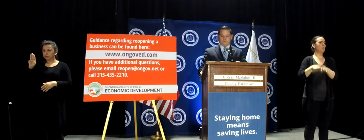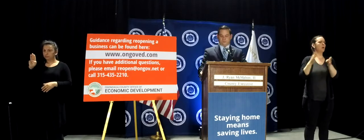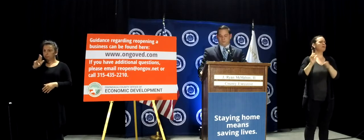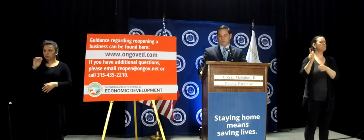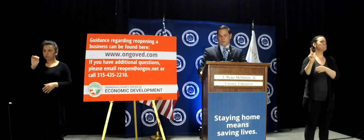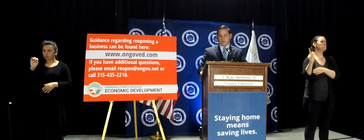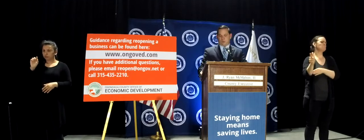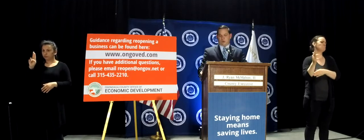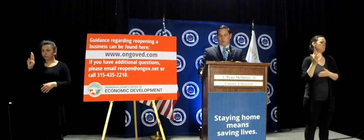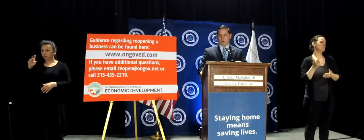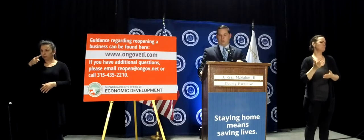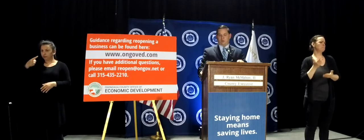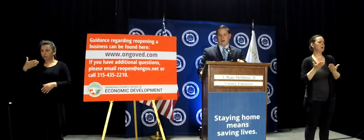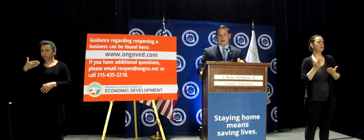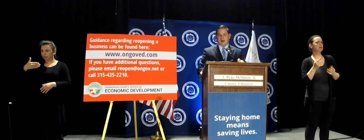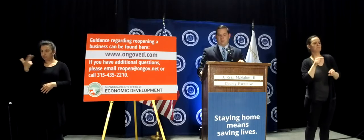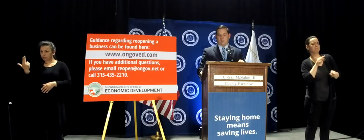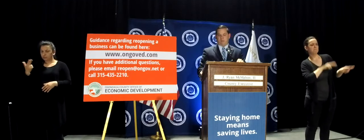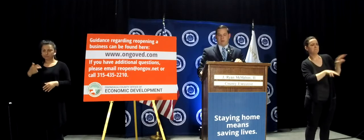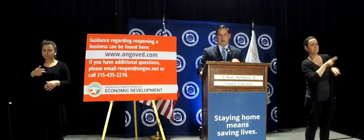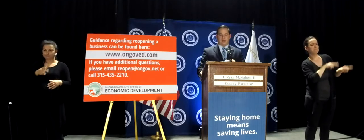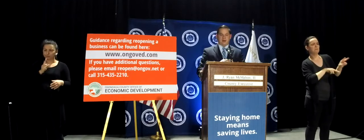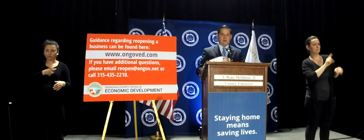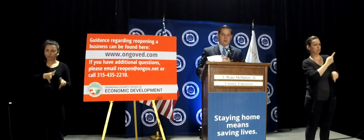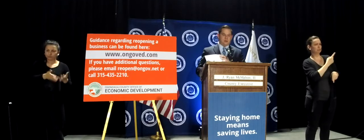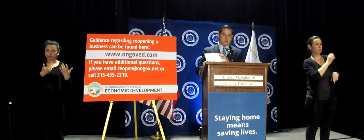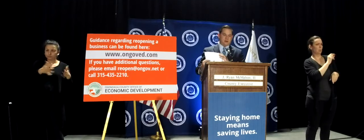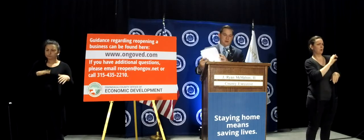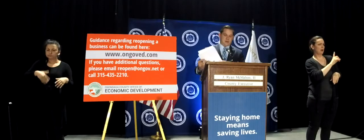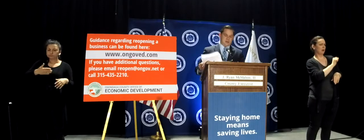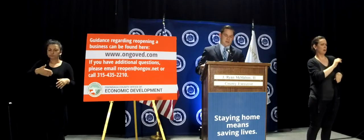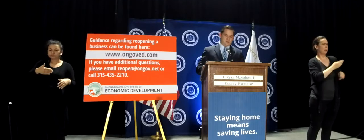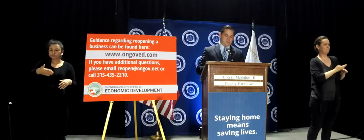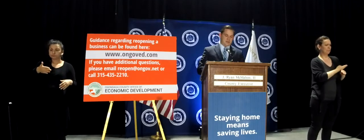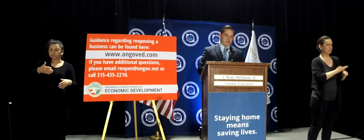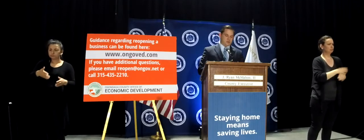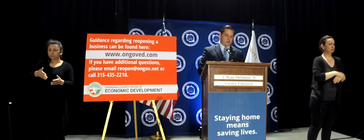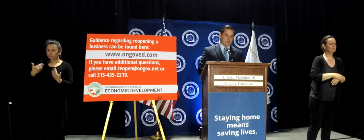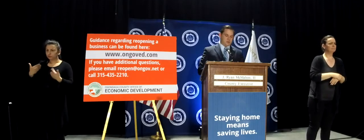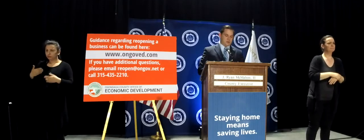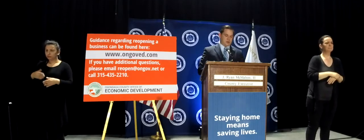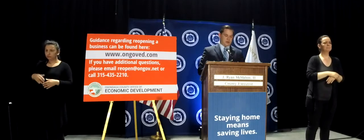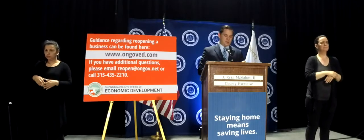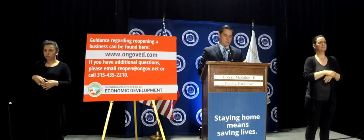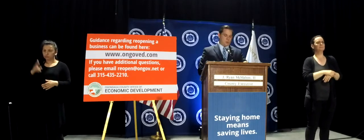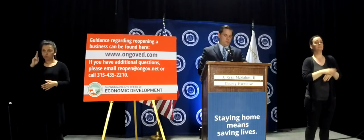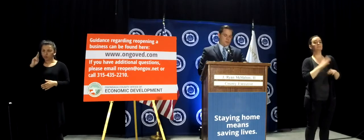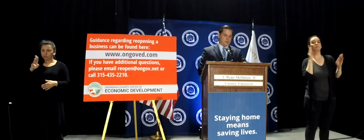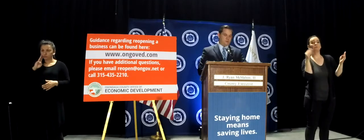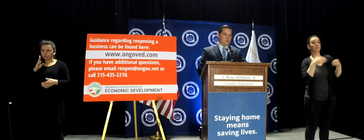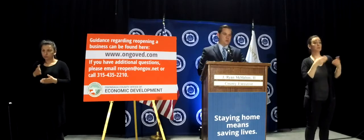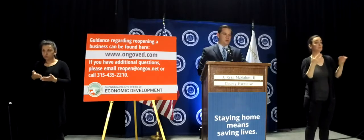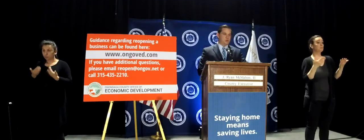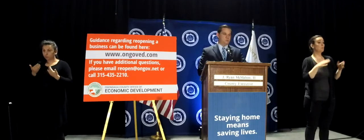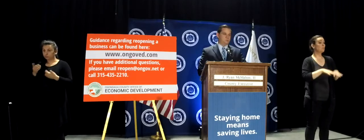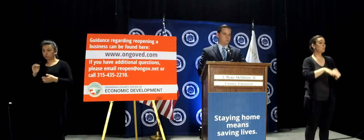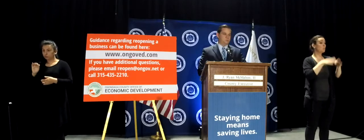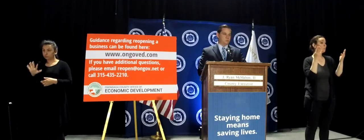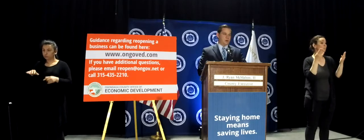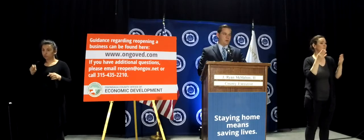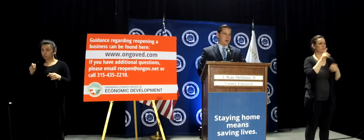weeks. We are working right now on a potential opening for the